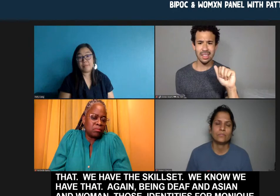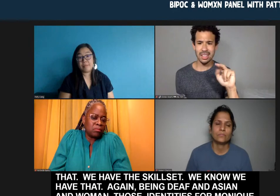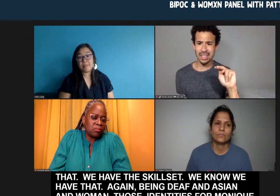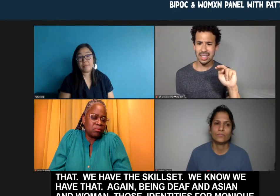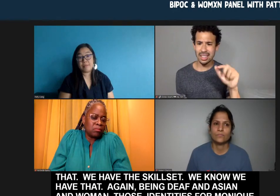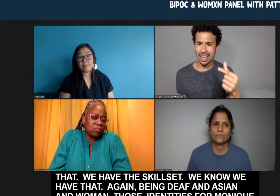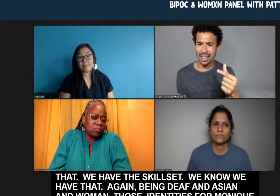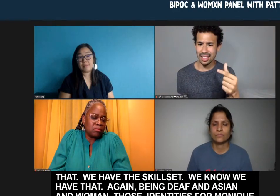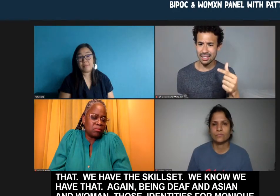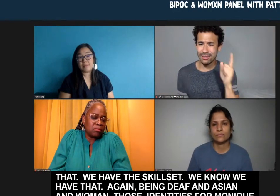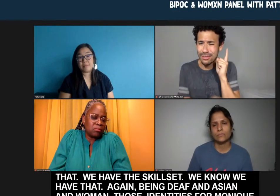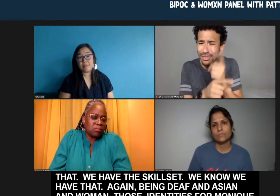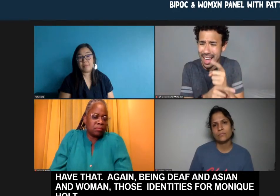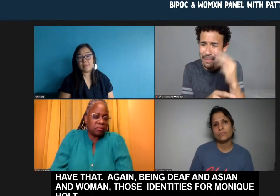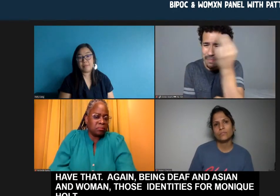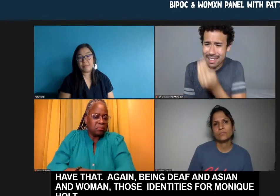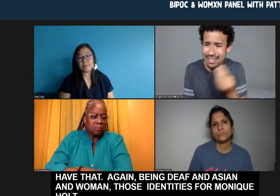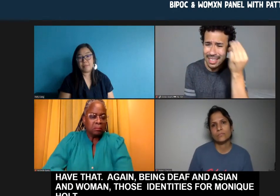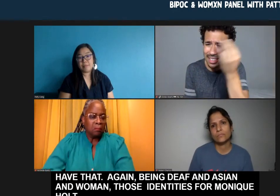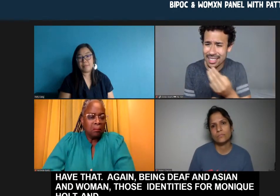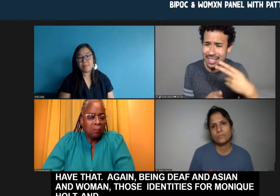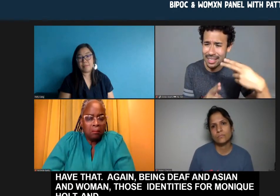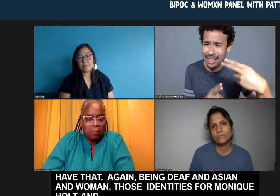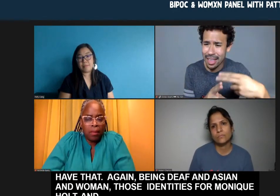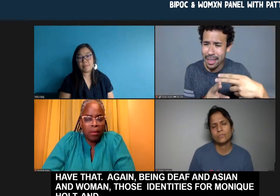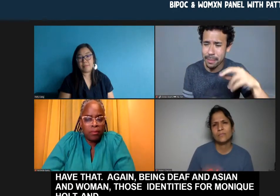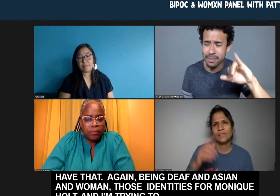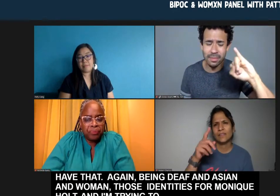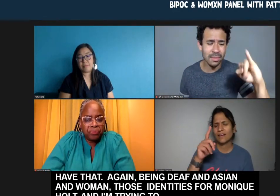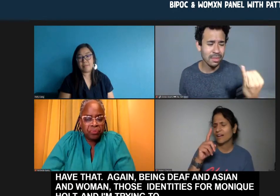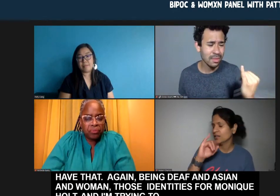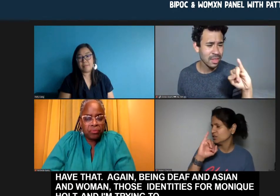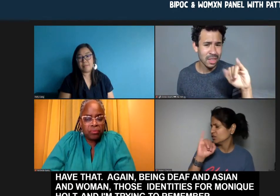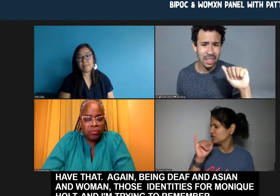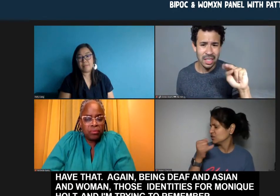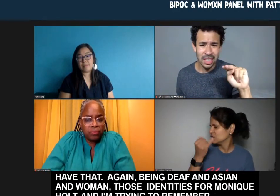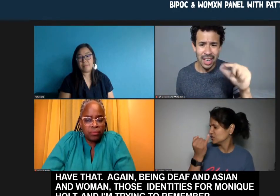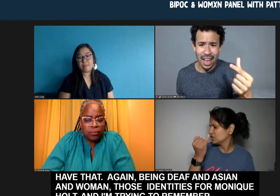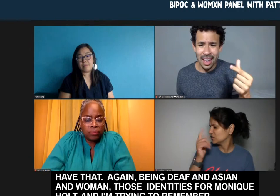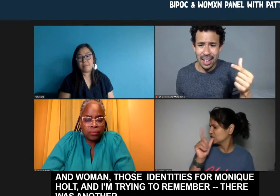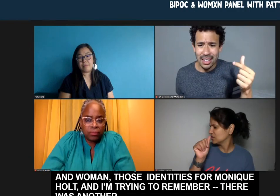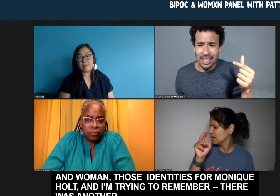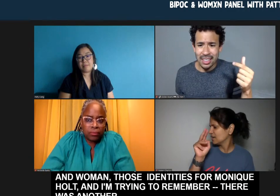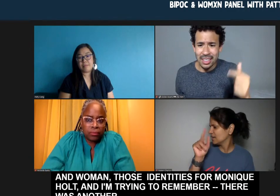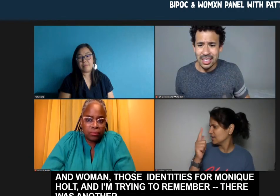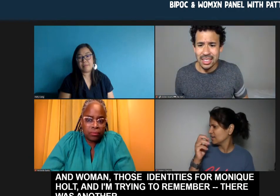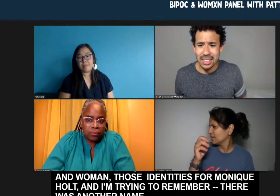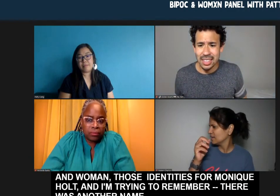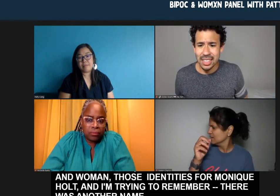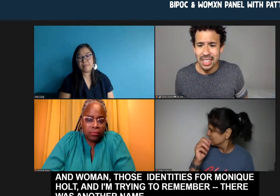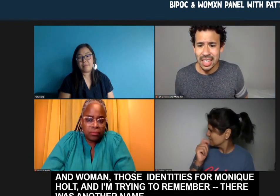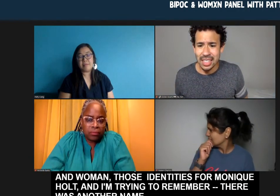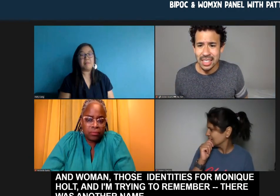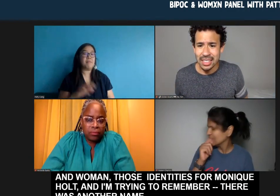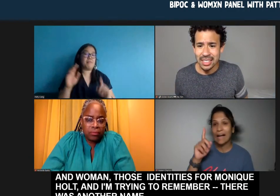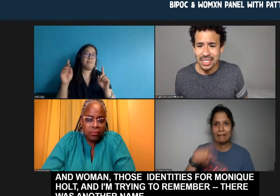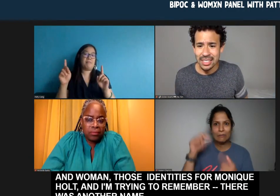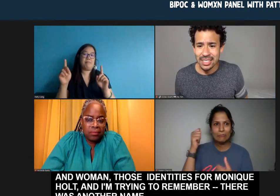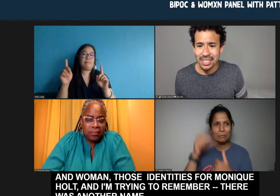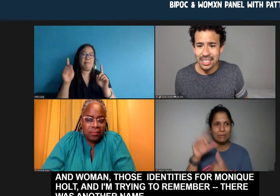And I'm trying to remember, there was another name, it's Jang, what is